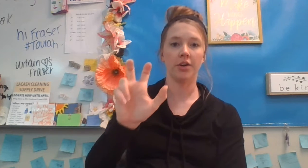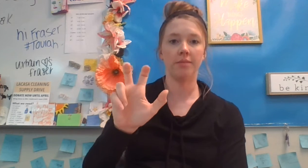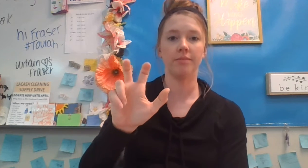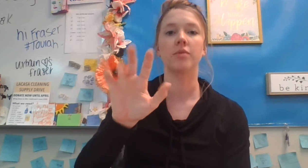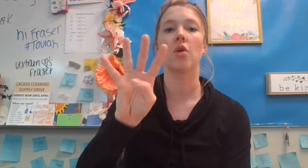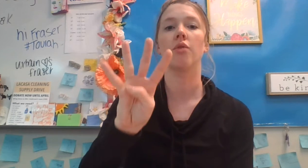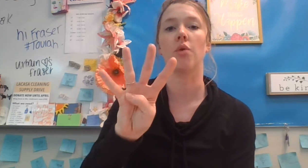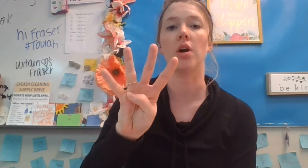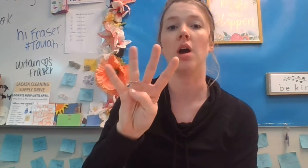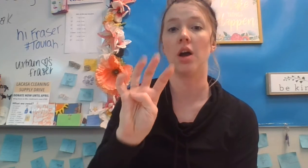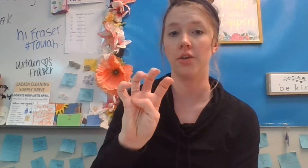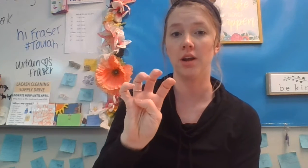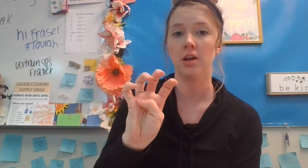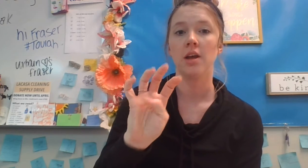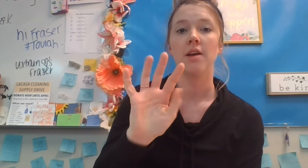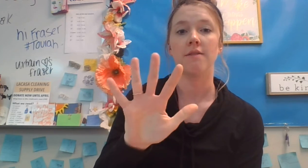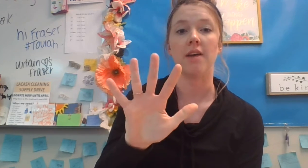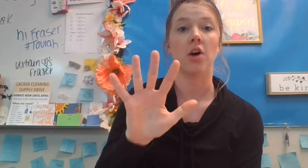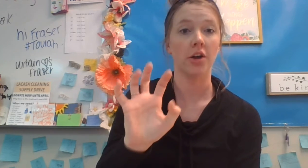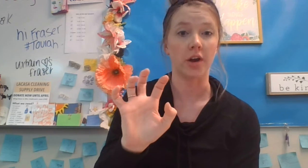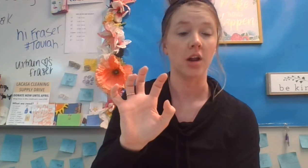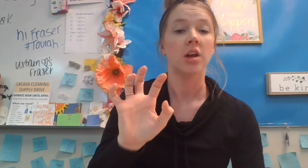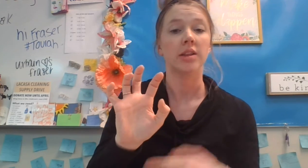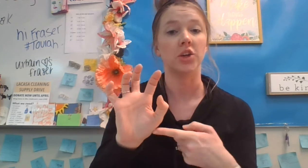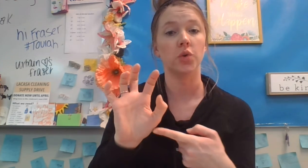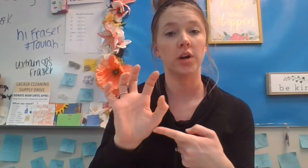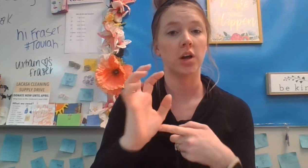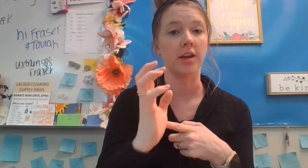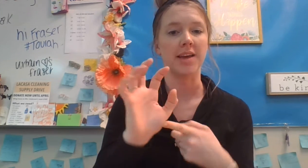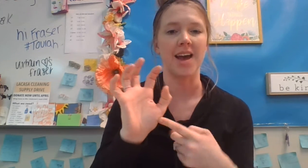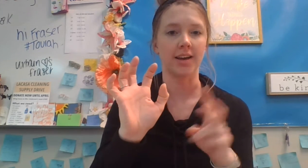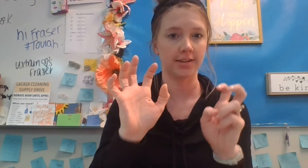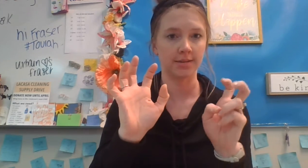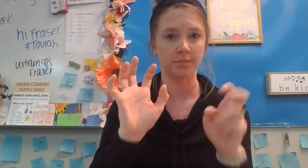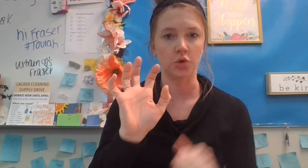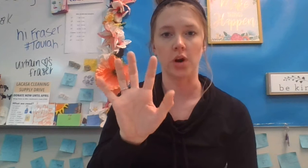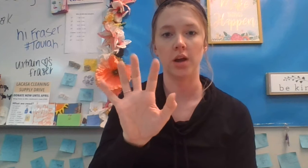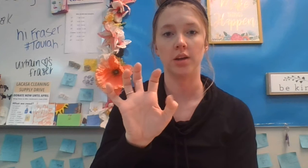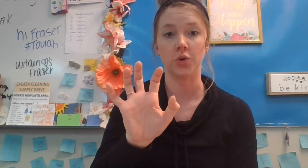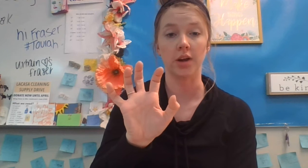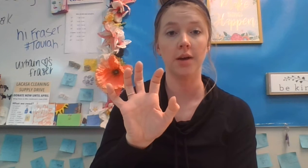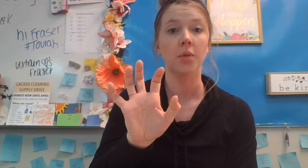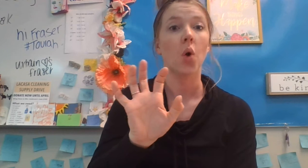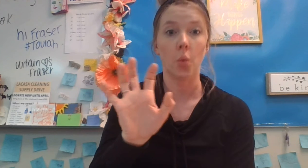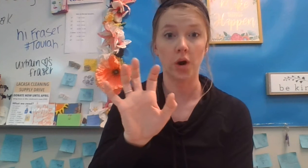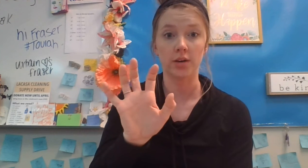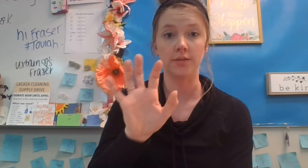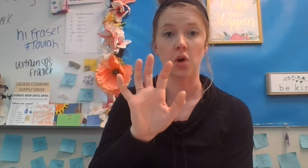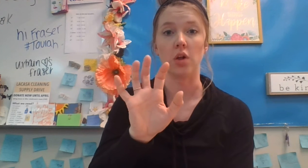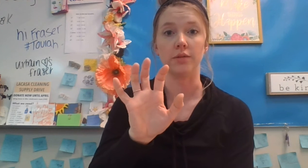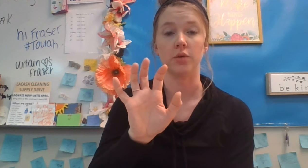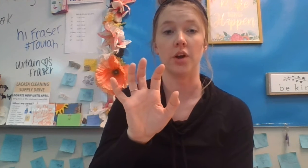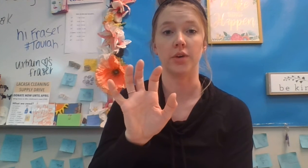300, 400, 500. That shortcut, the X shortcut, works for all of those